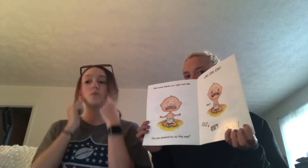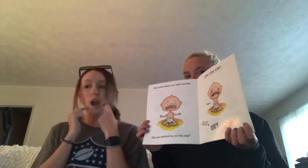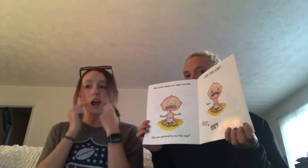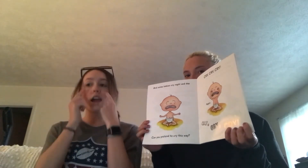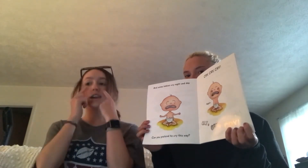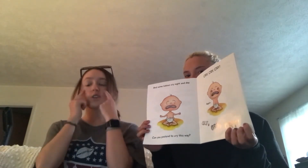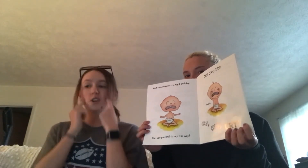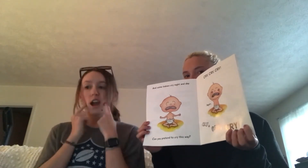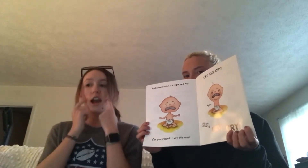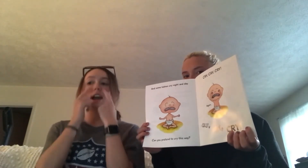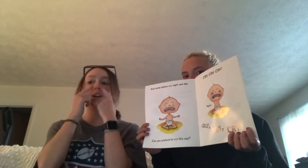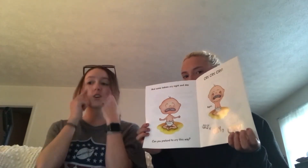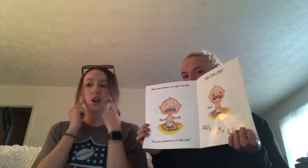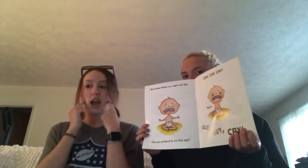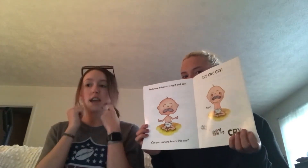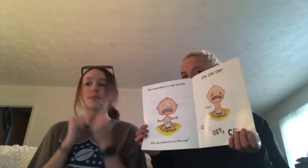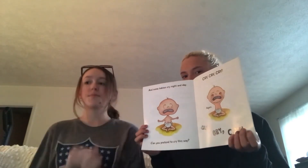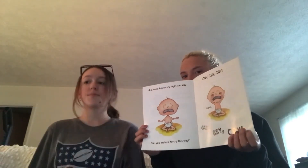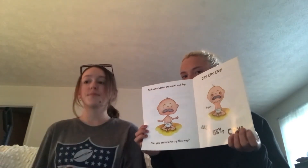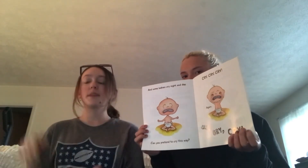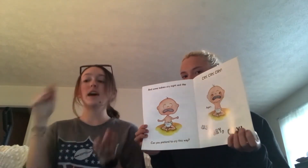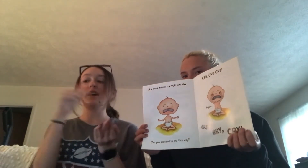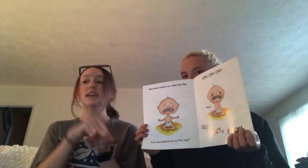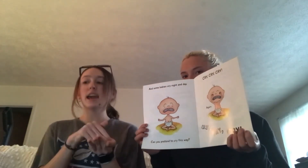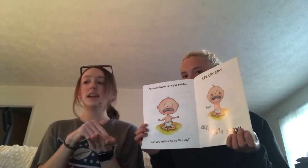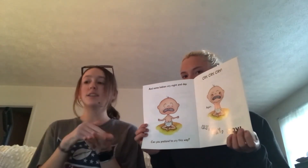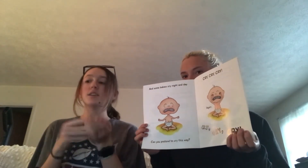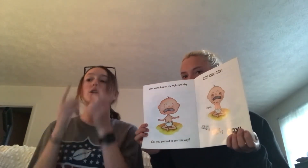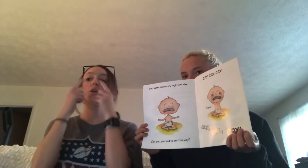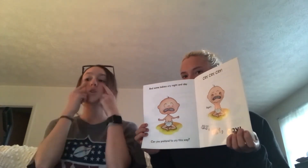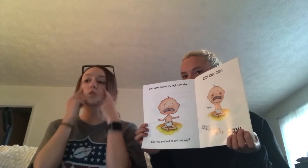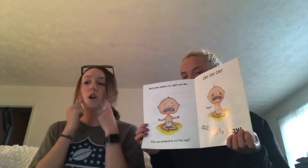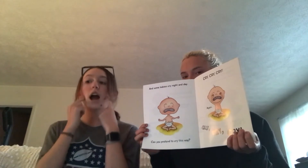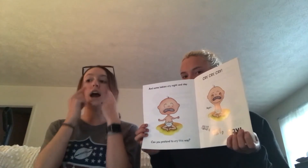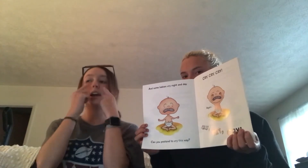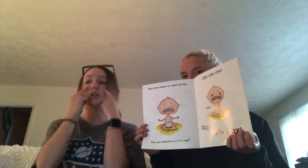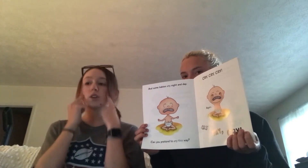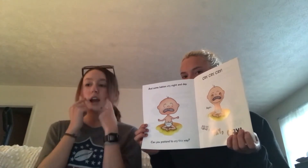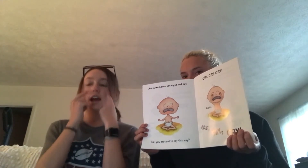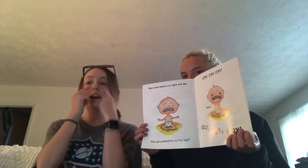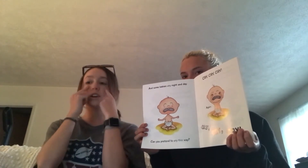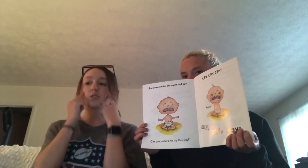Cry, cry, cry. Again, cry, cry, cry.